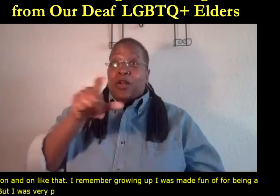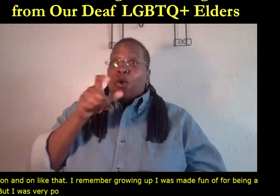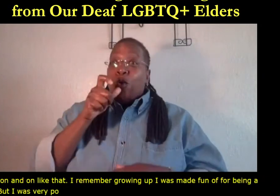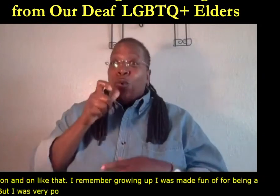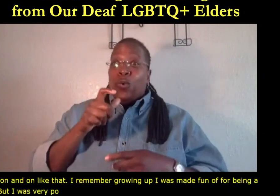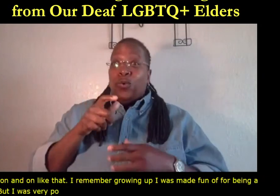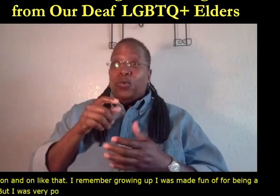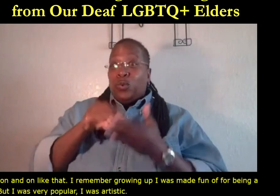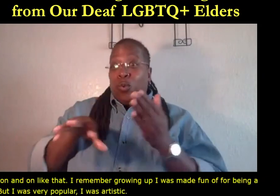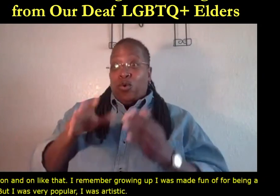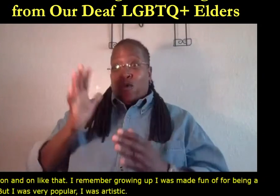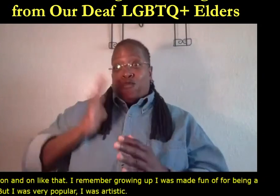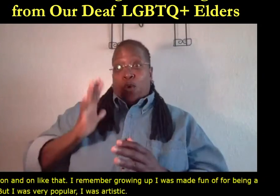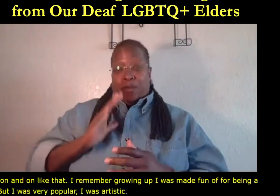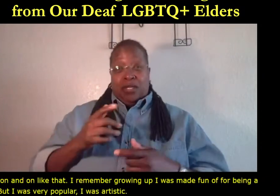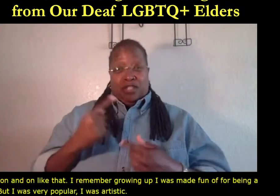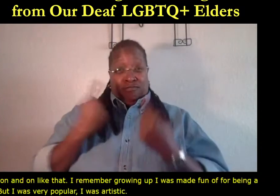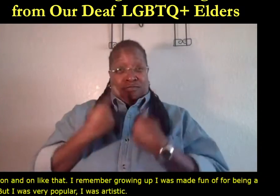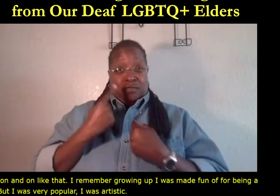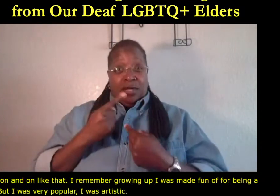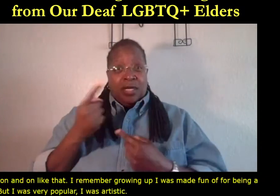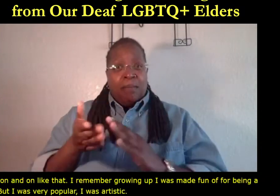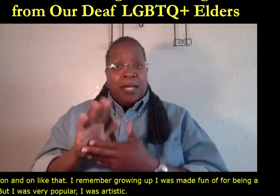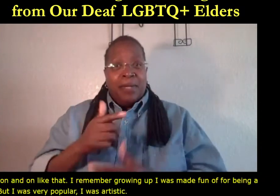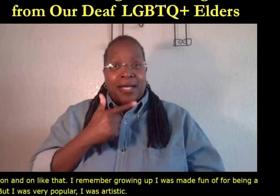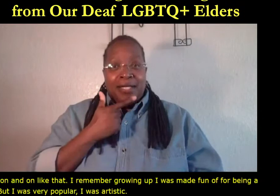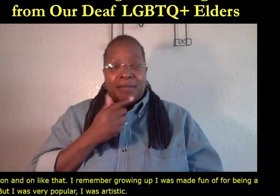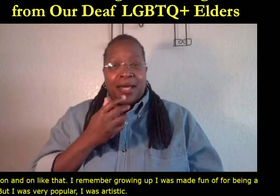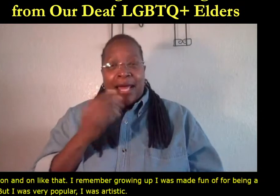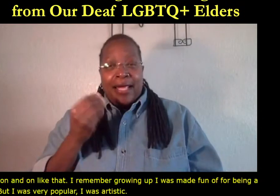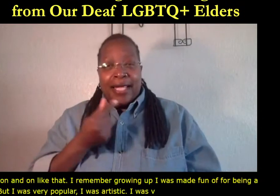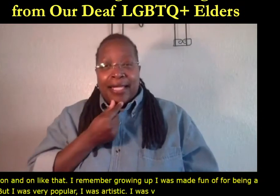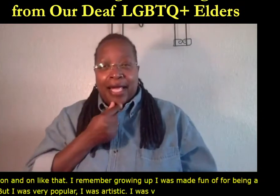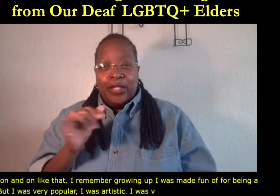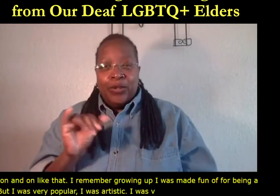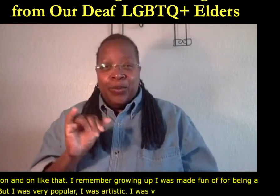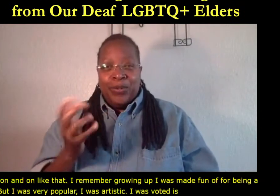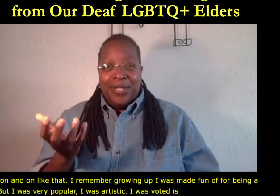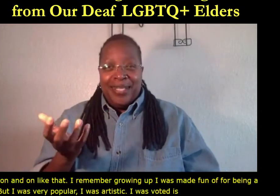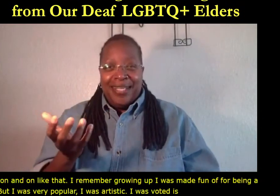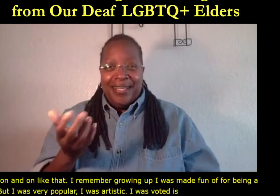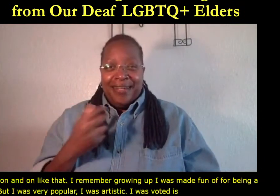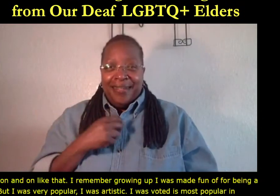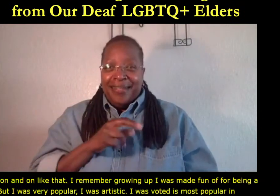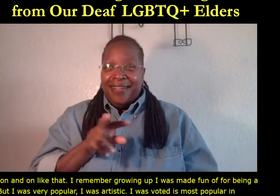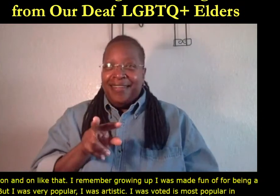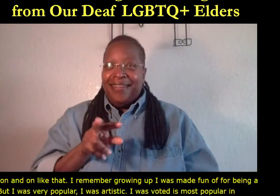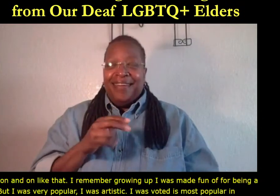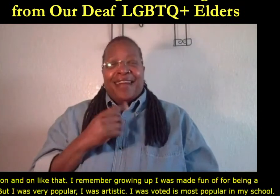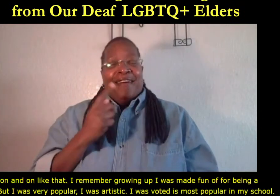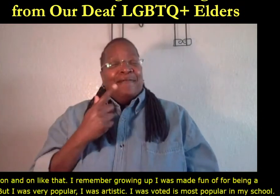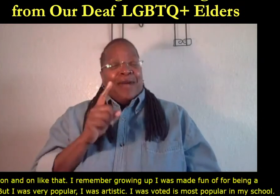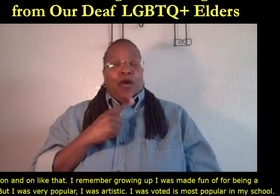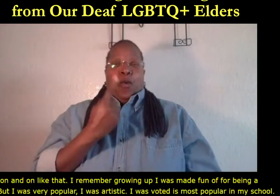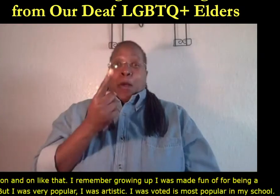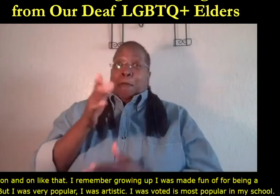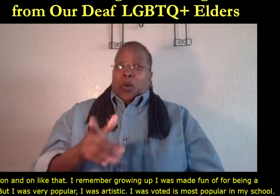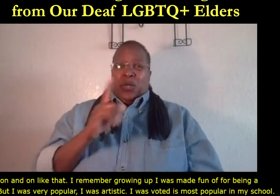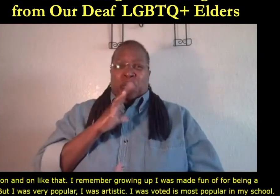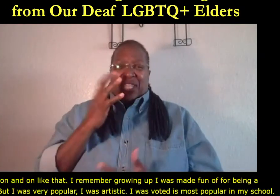still to this day many people who were former students who insulted me and bullied me they came out as gay and